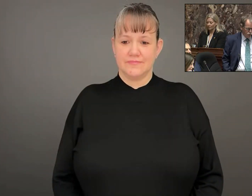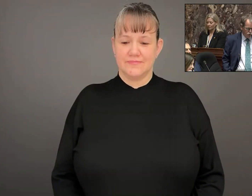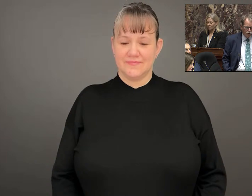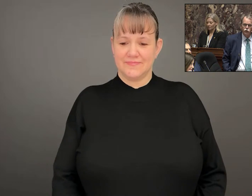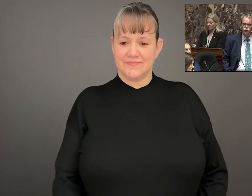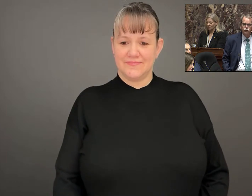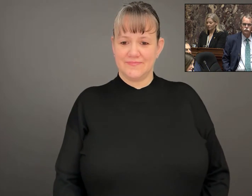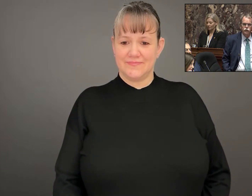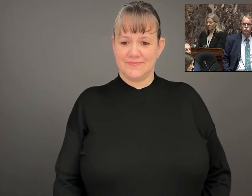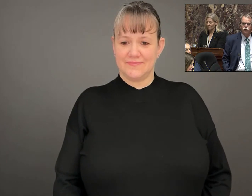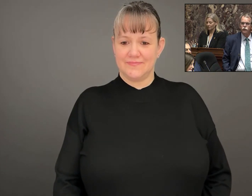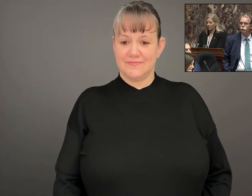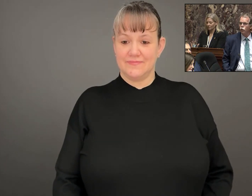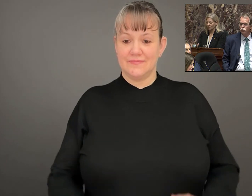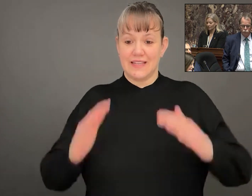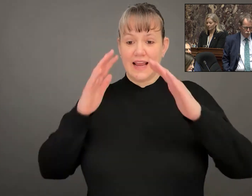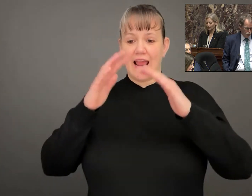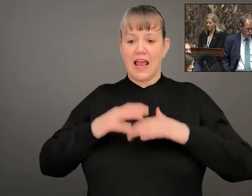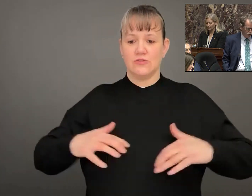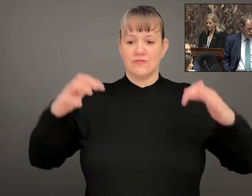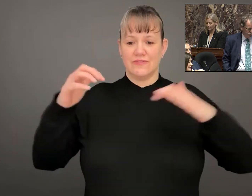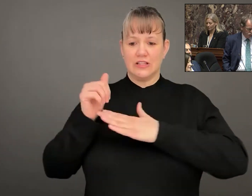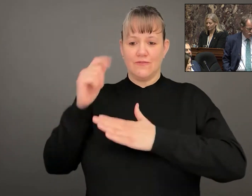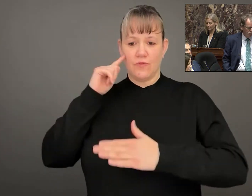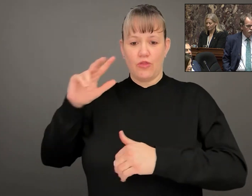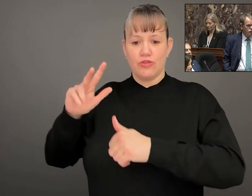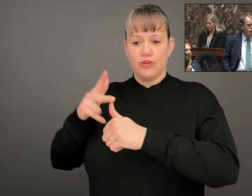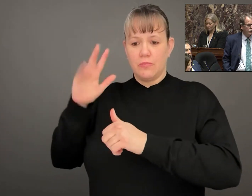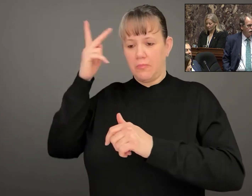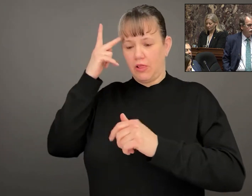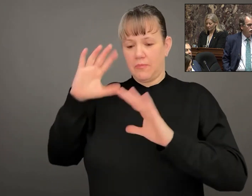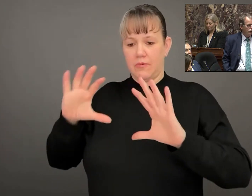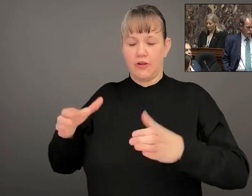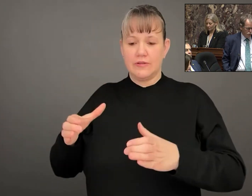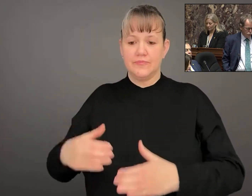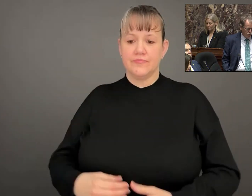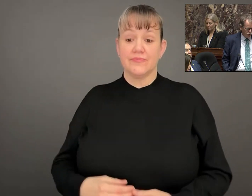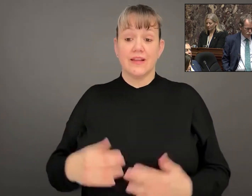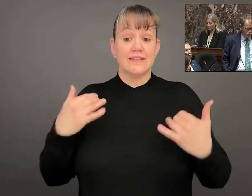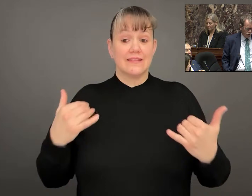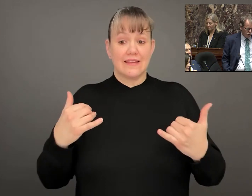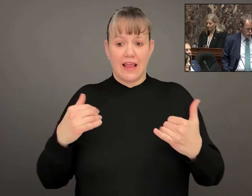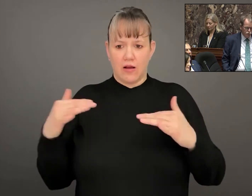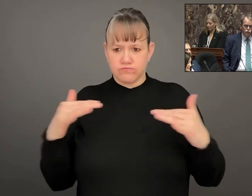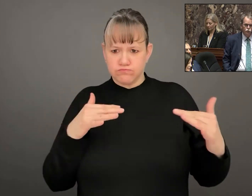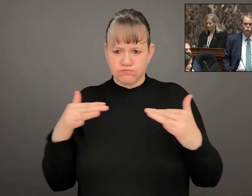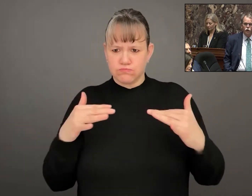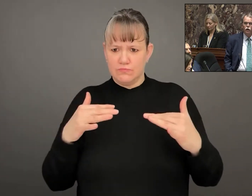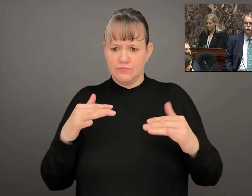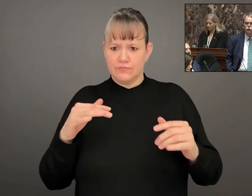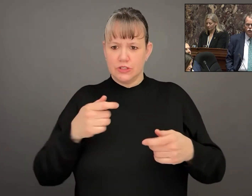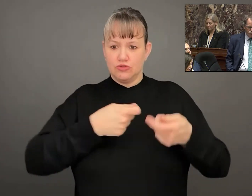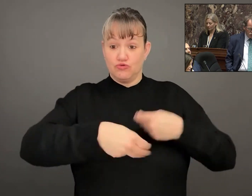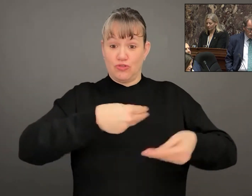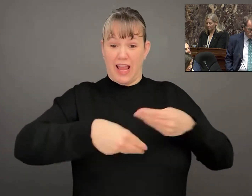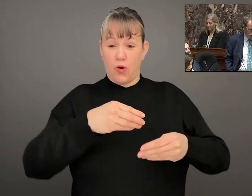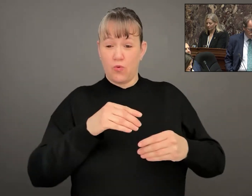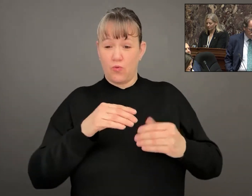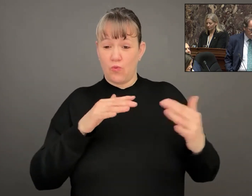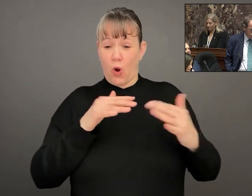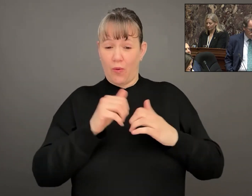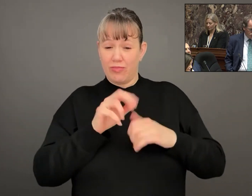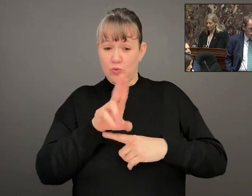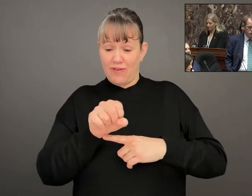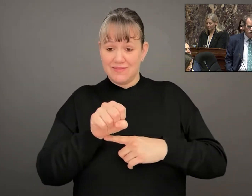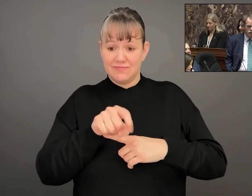energy security has never been more important. We cannot and must not continue relying on American